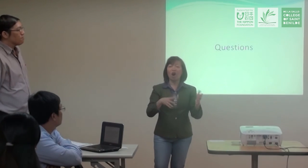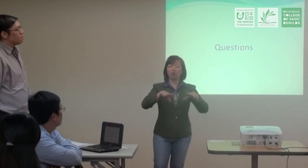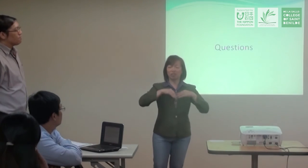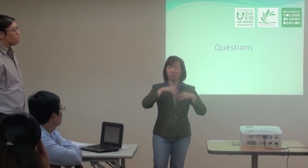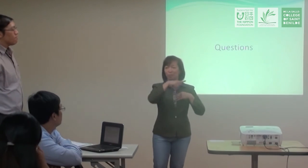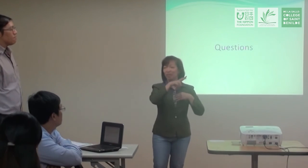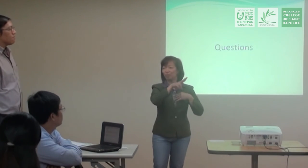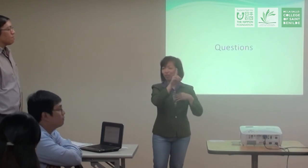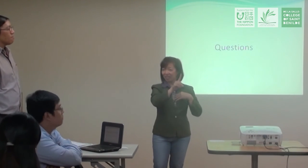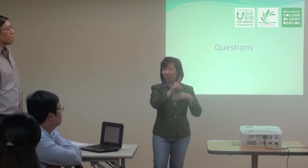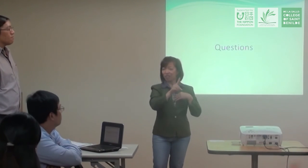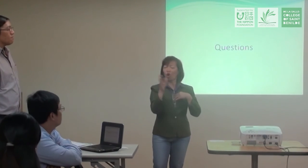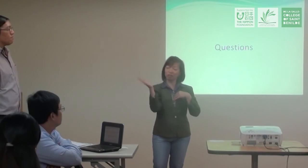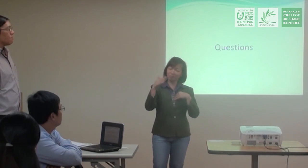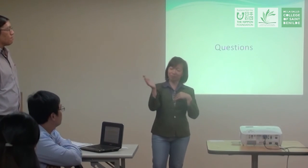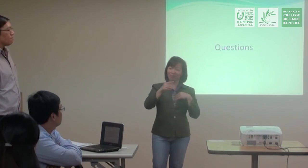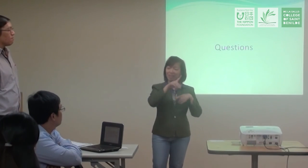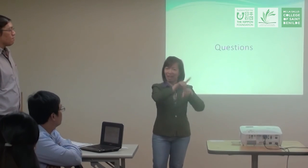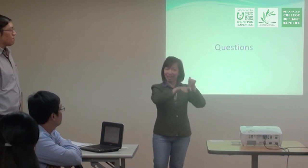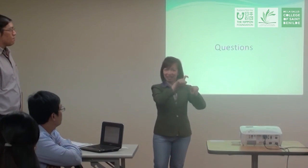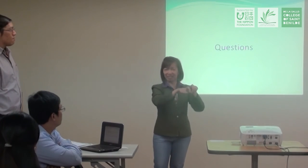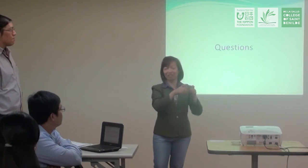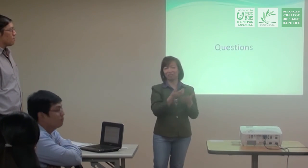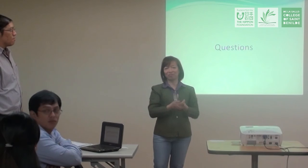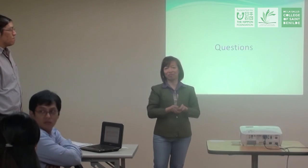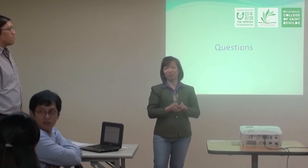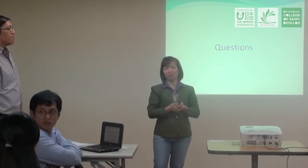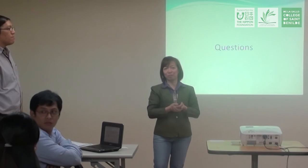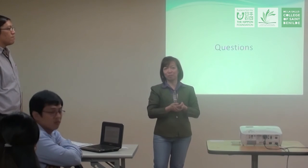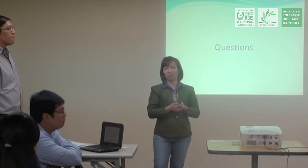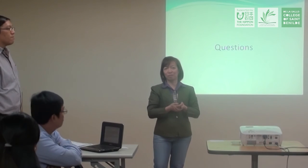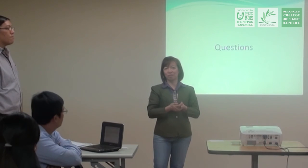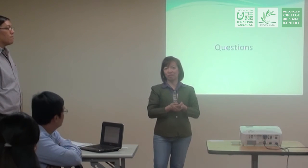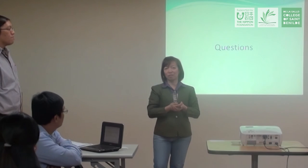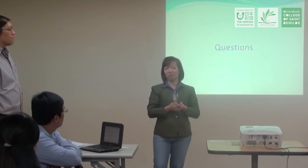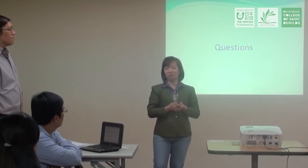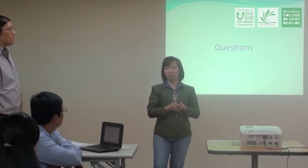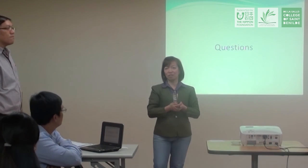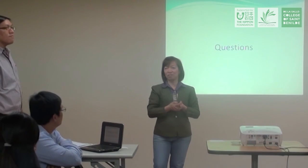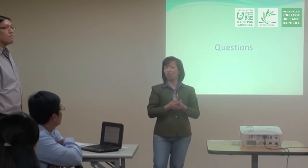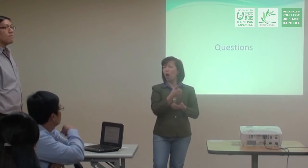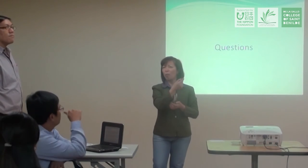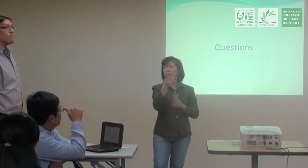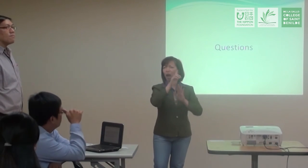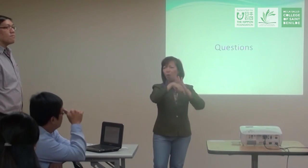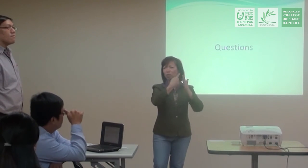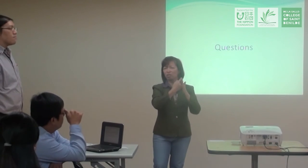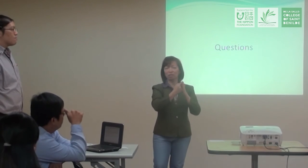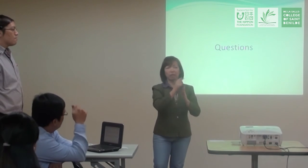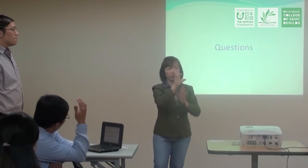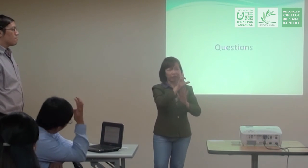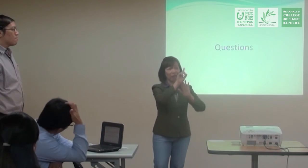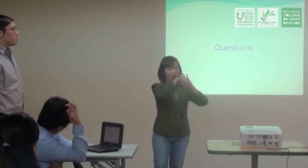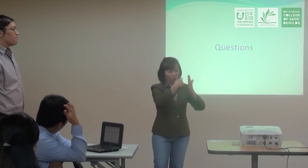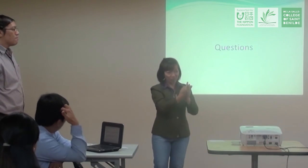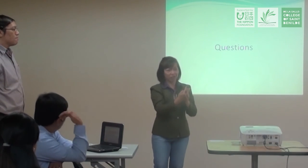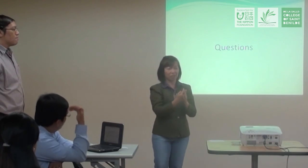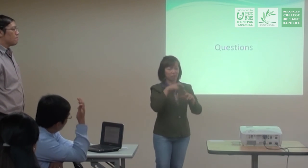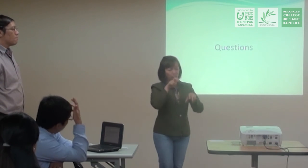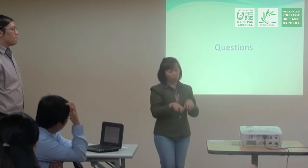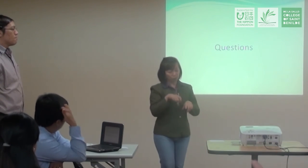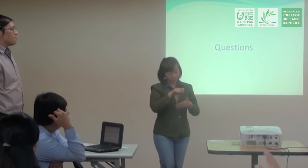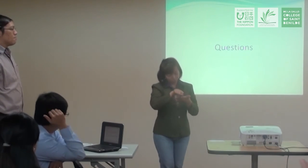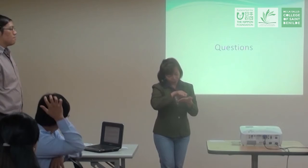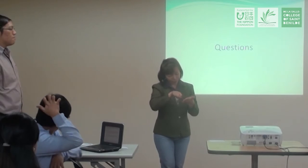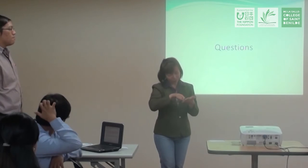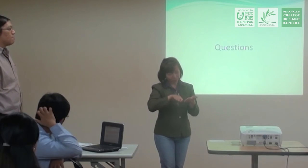disabilities, it's all right. So the exams they have are about like 3-hour exams that are timed and